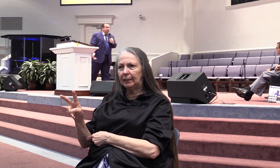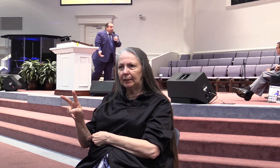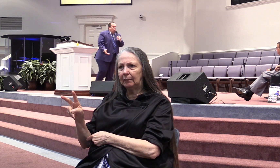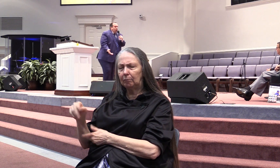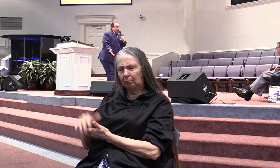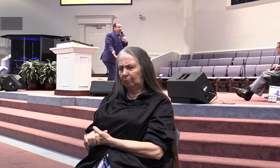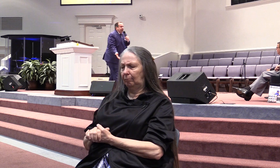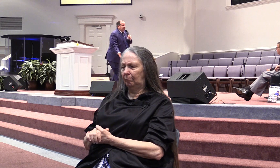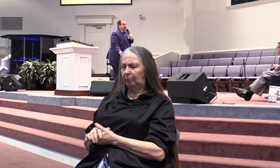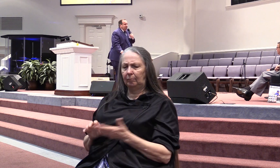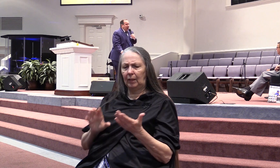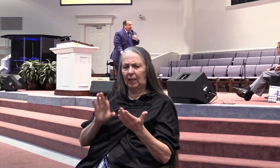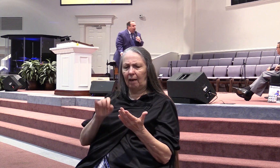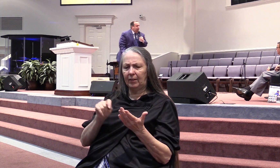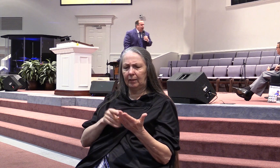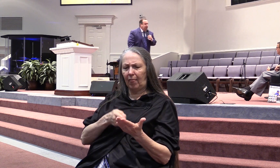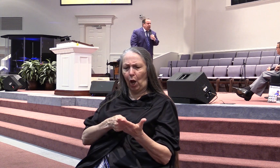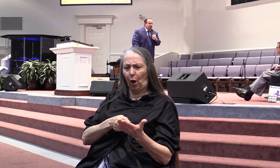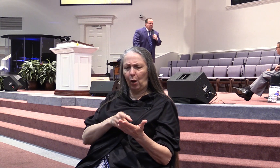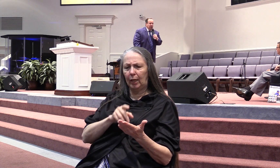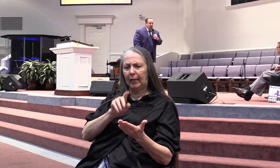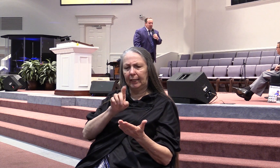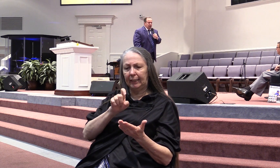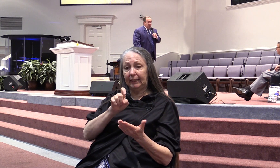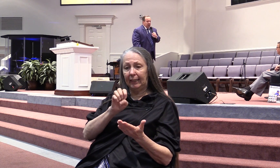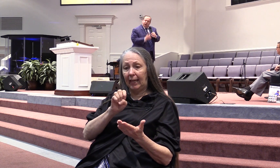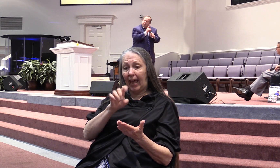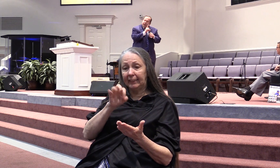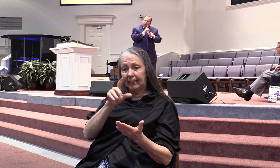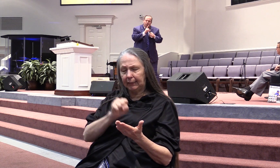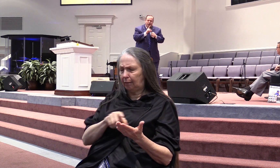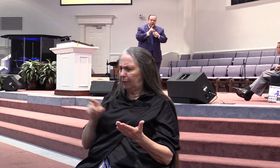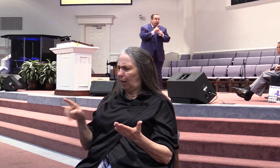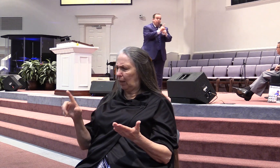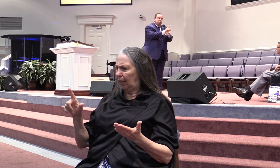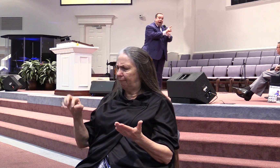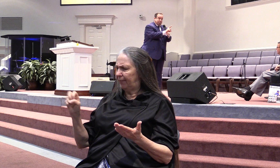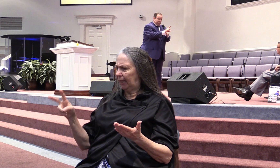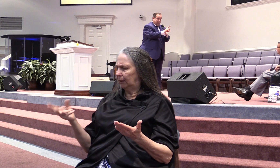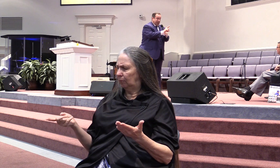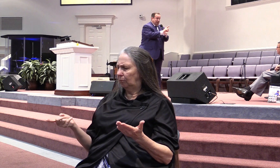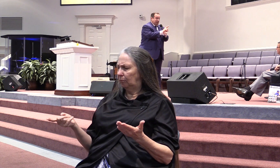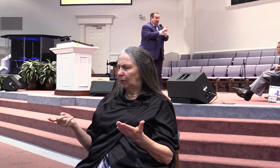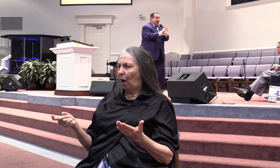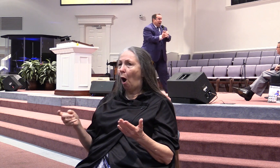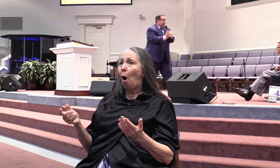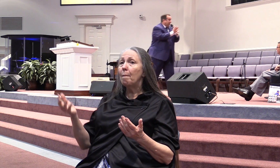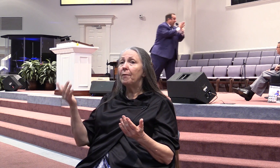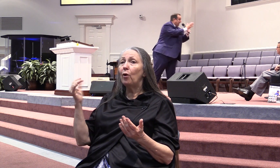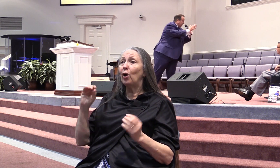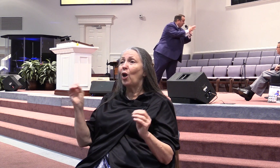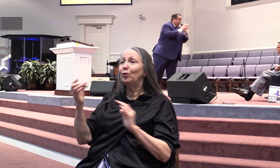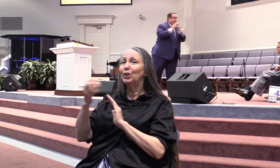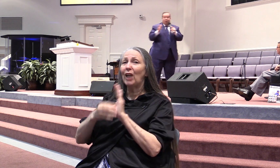I mean, the word covet isn't in that chapter anyplace. And then I thought, now wait a minute, though there were no chapters then. It might be the